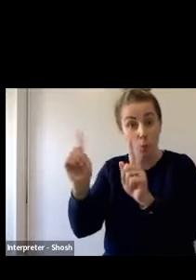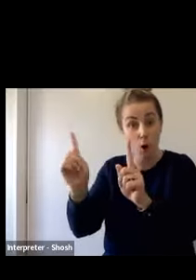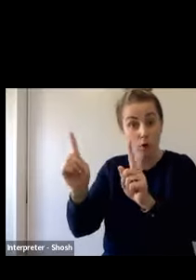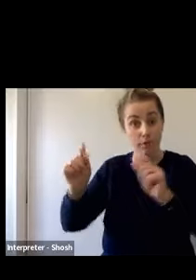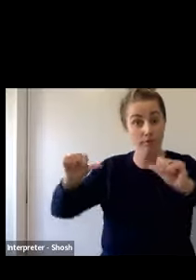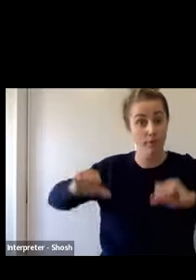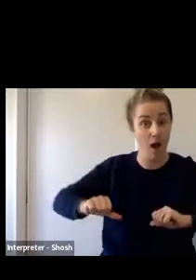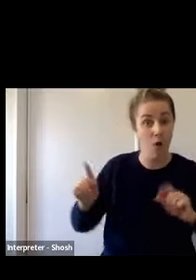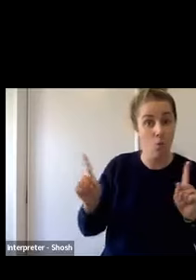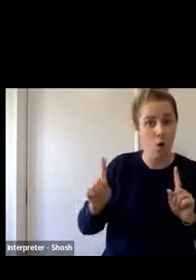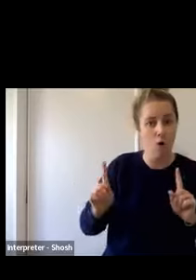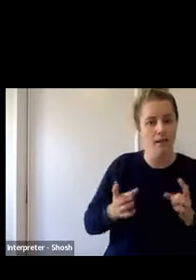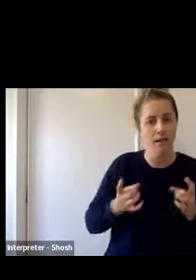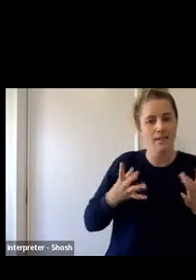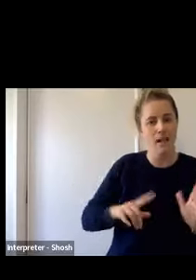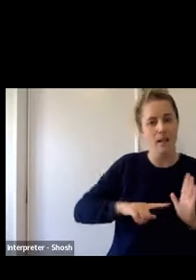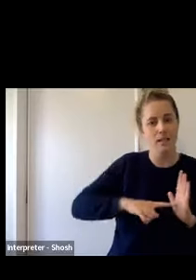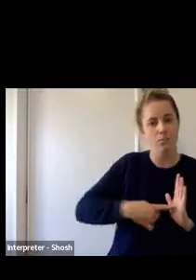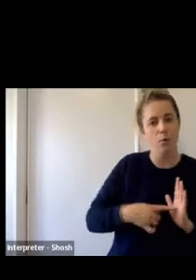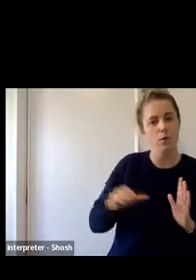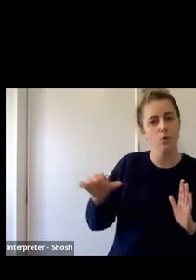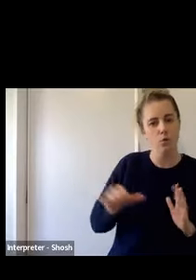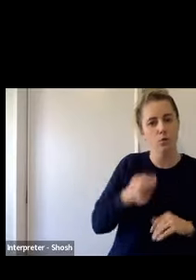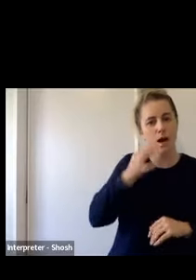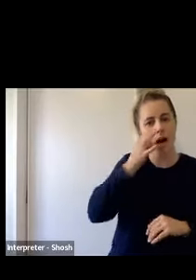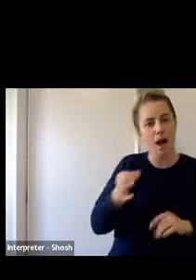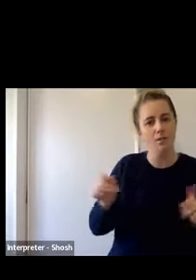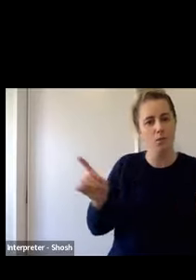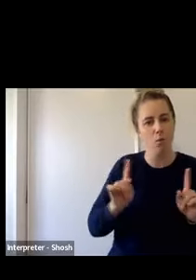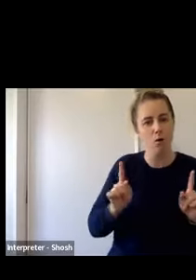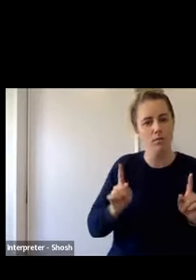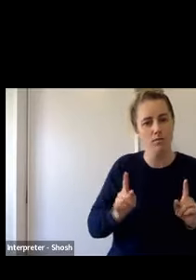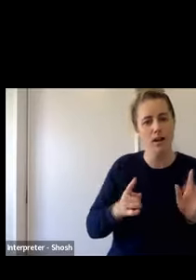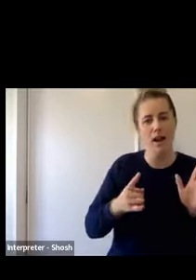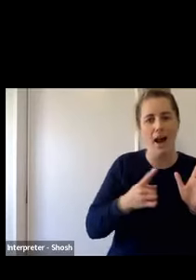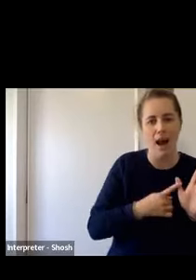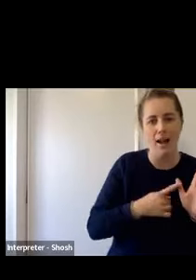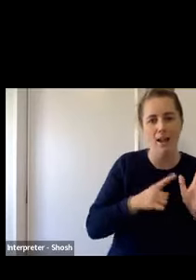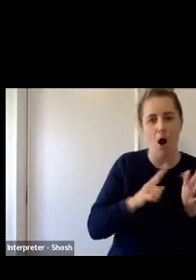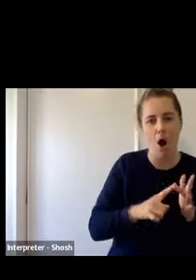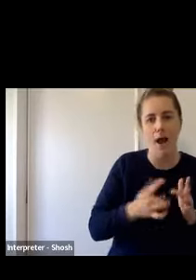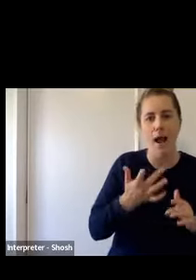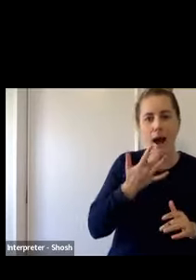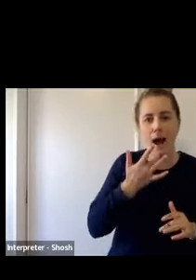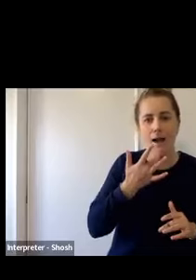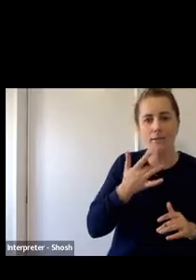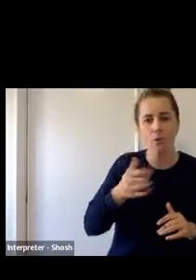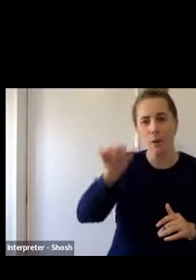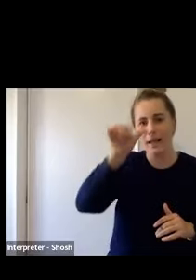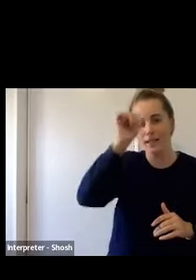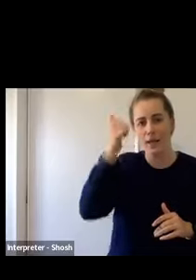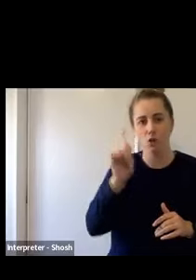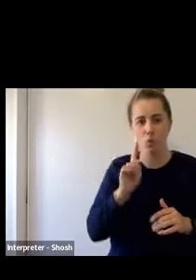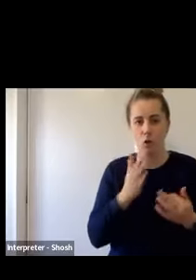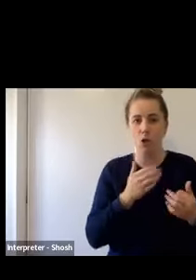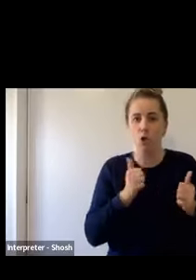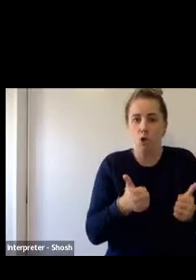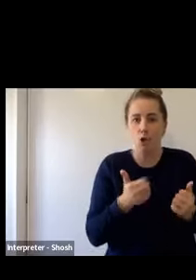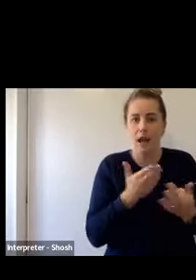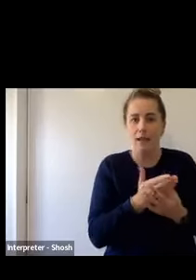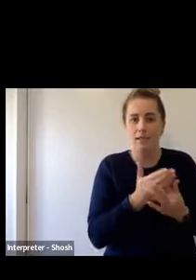just as a starting point, you could ask an artificial intelligence bot what accessibility good